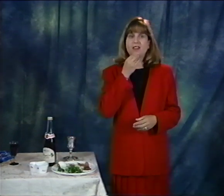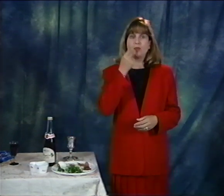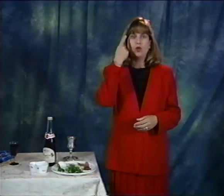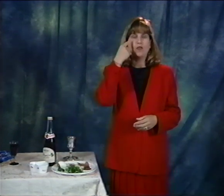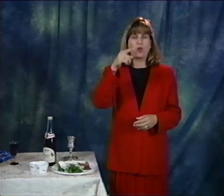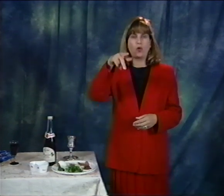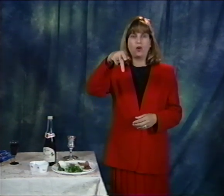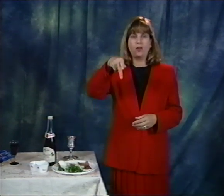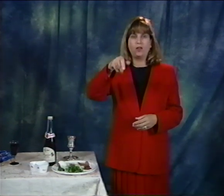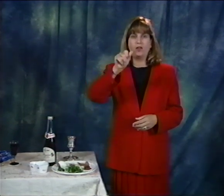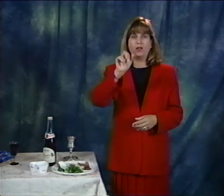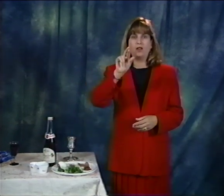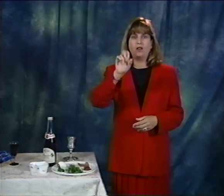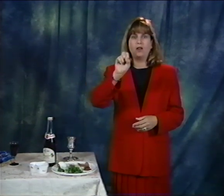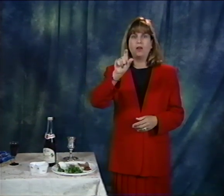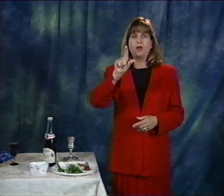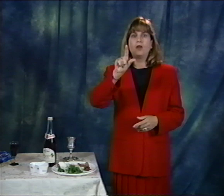the Hebrew word for parsley.